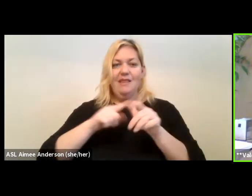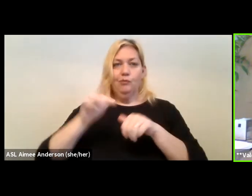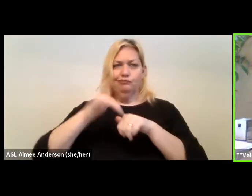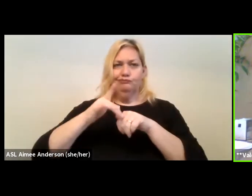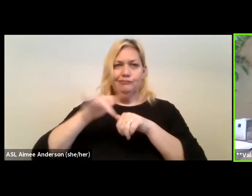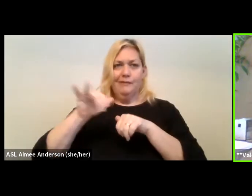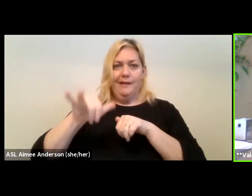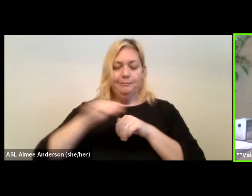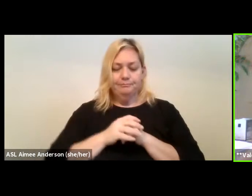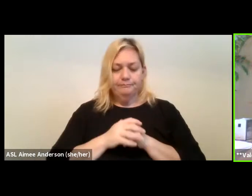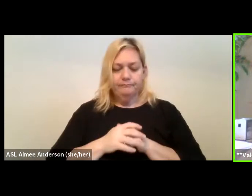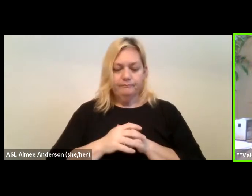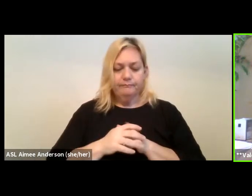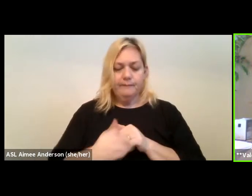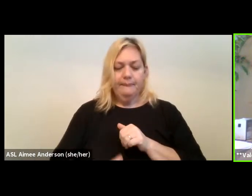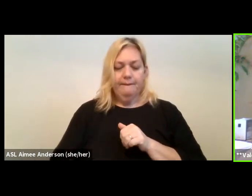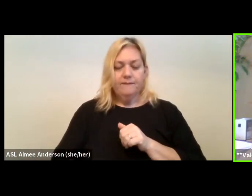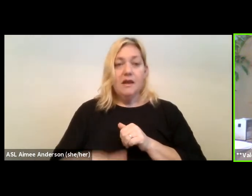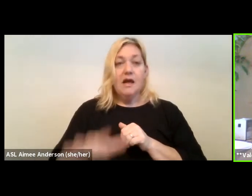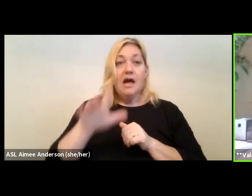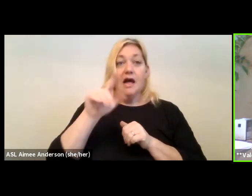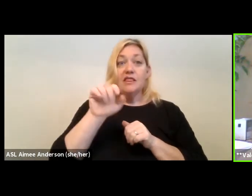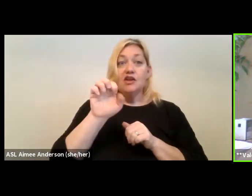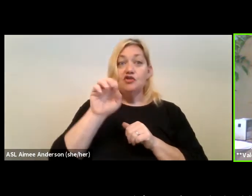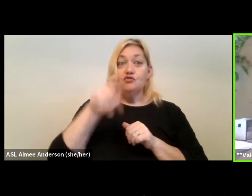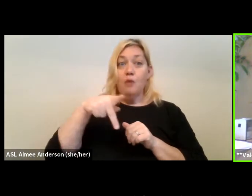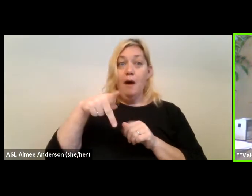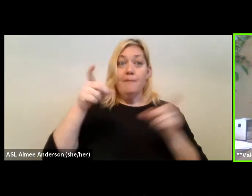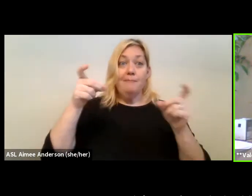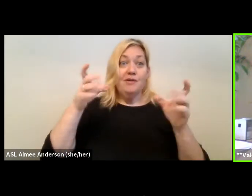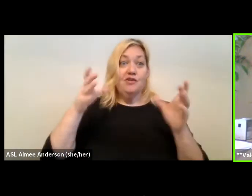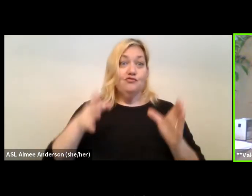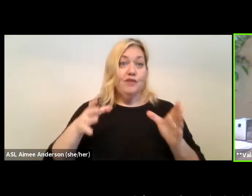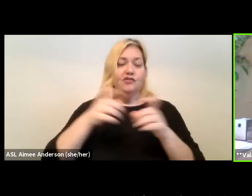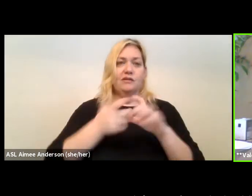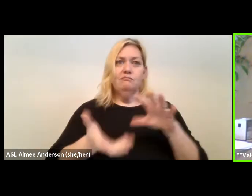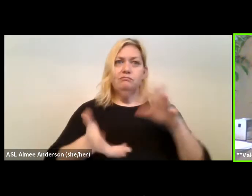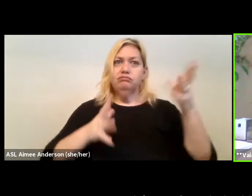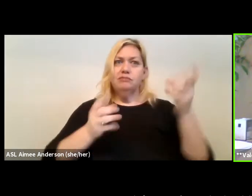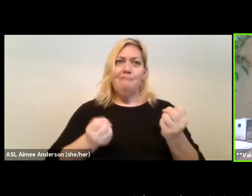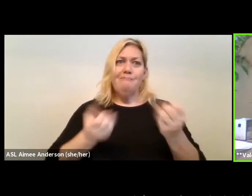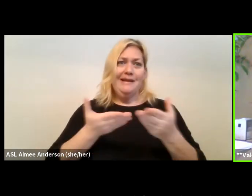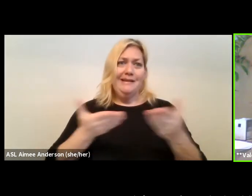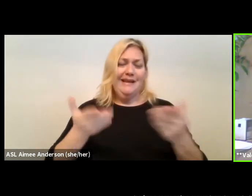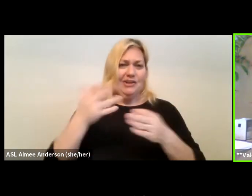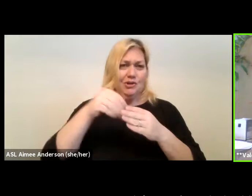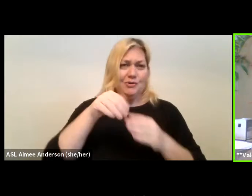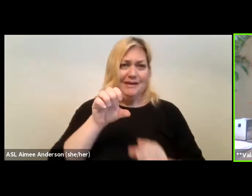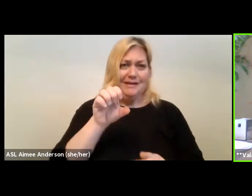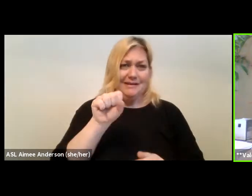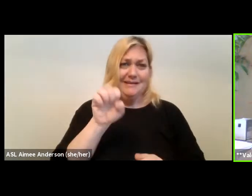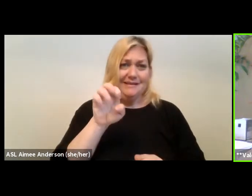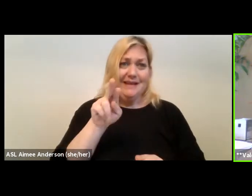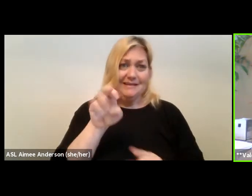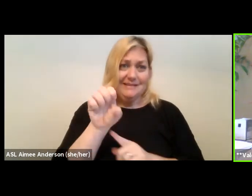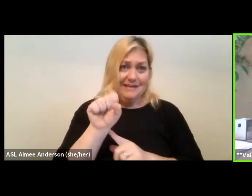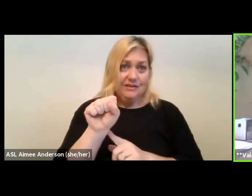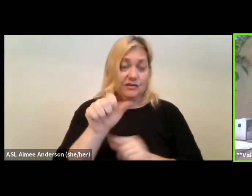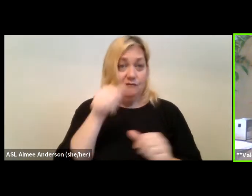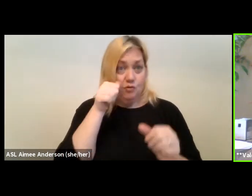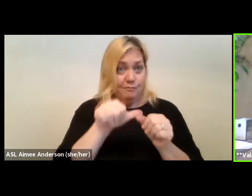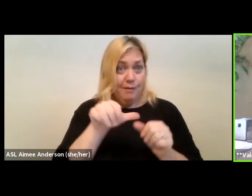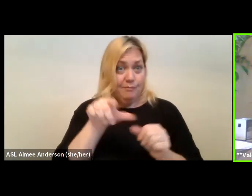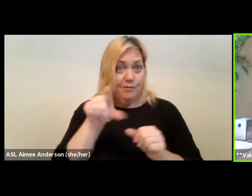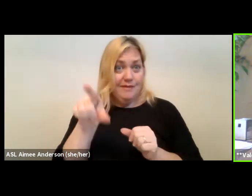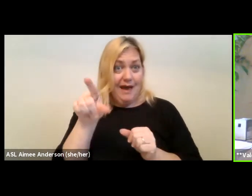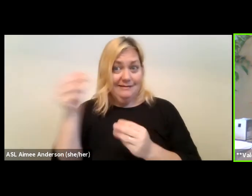So the Trump administration messed up many things, including the census. If you remember, census data came